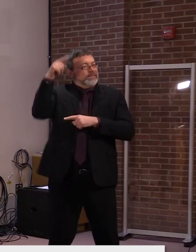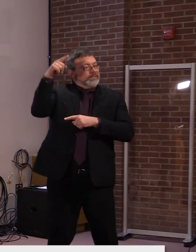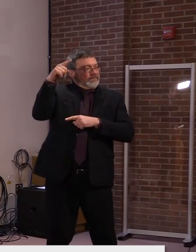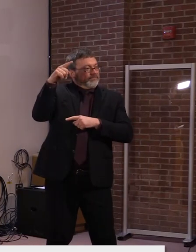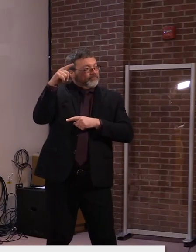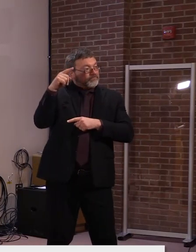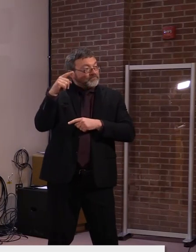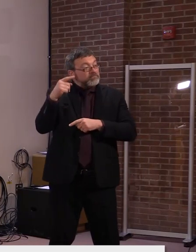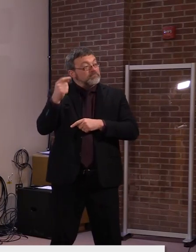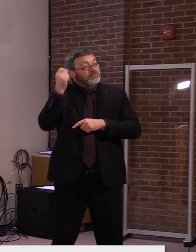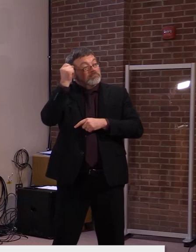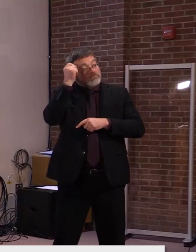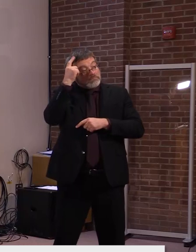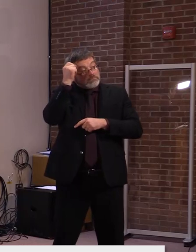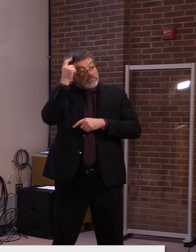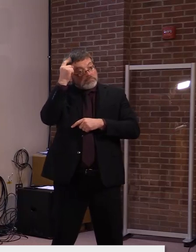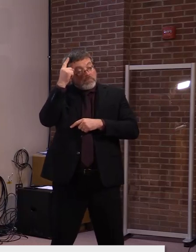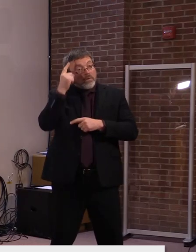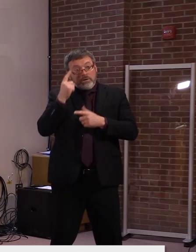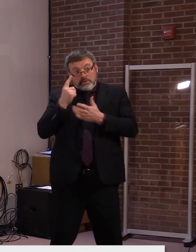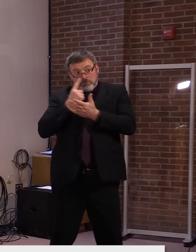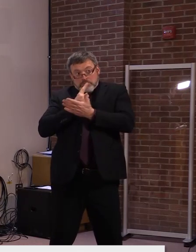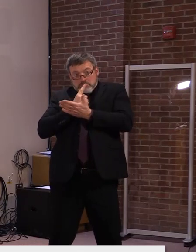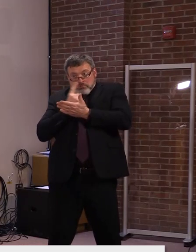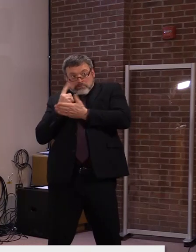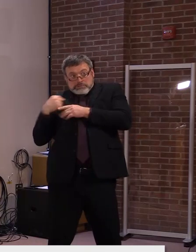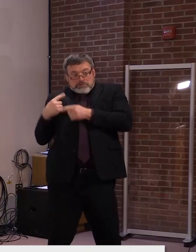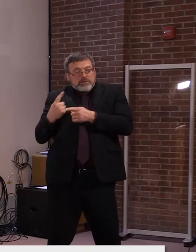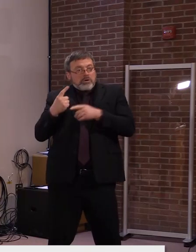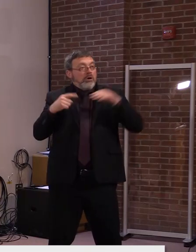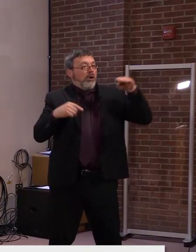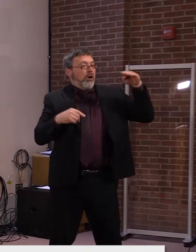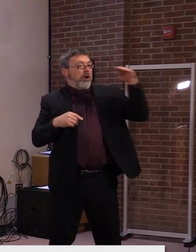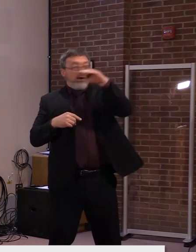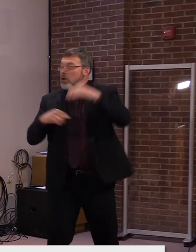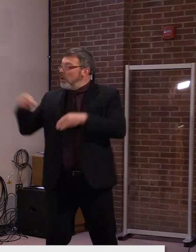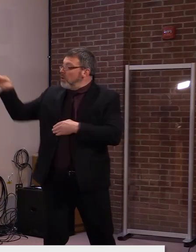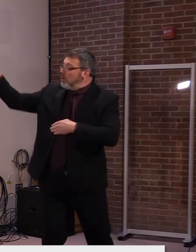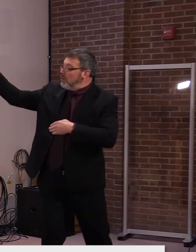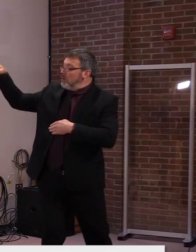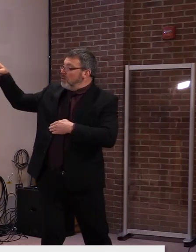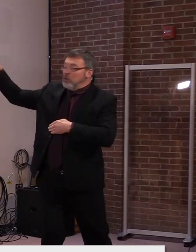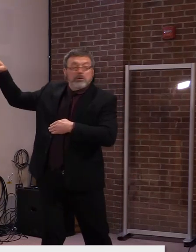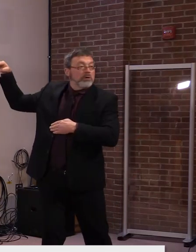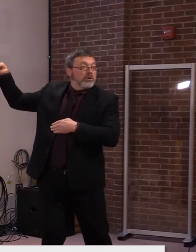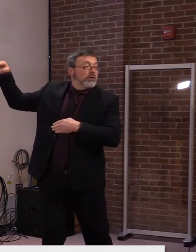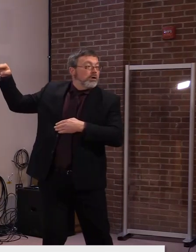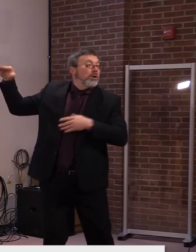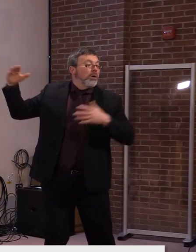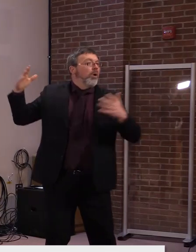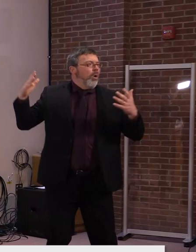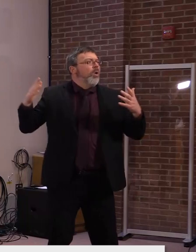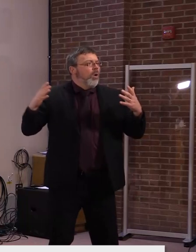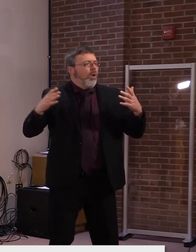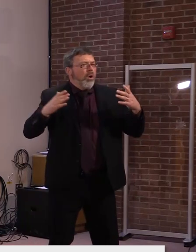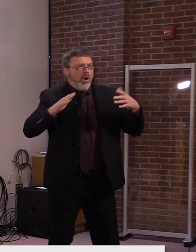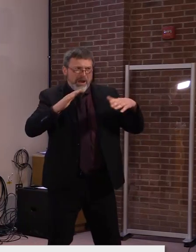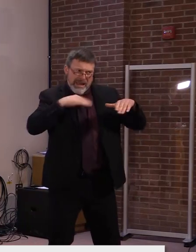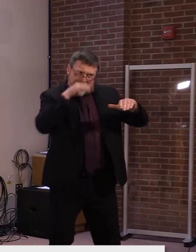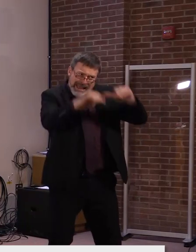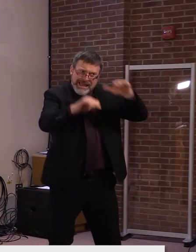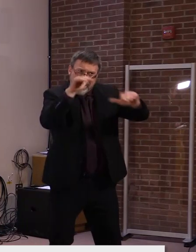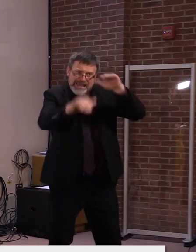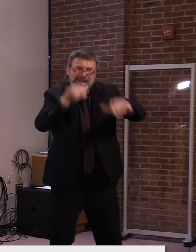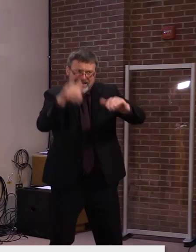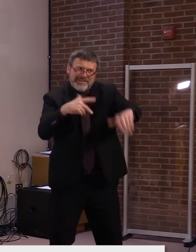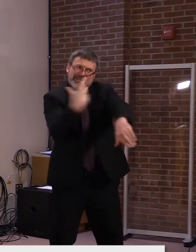flat for this past week as well. So really critical, as you can see, to get that age group vaccinated as quickly as we can. And